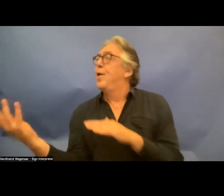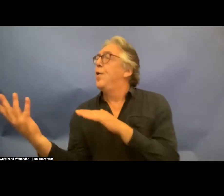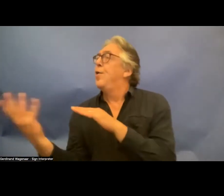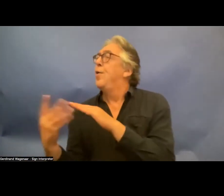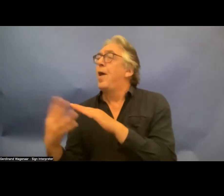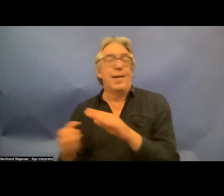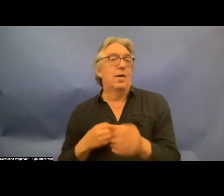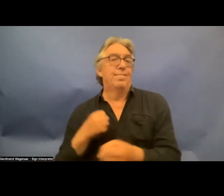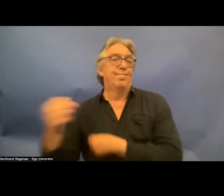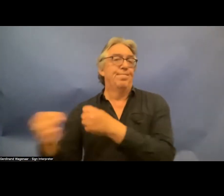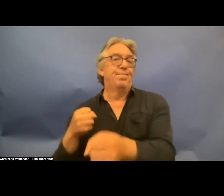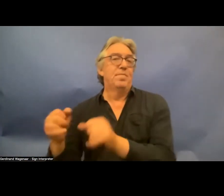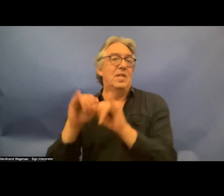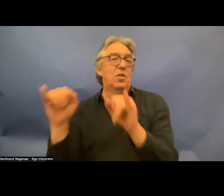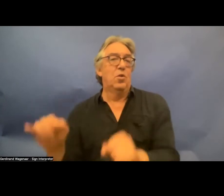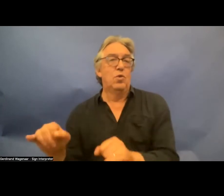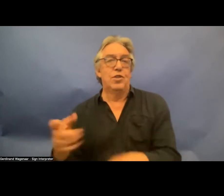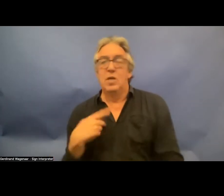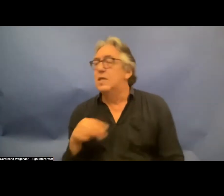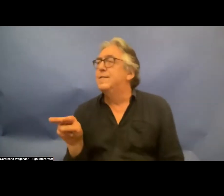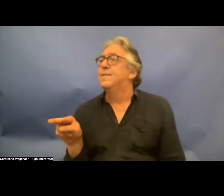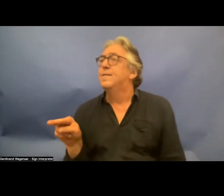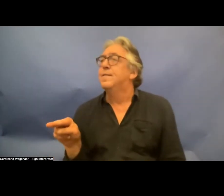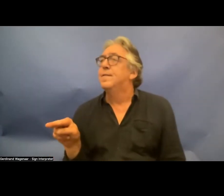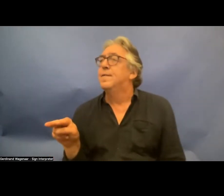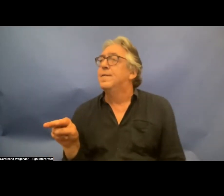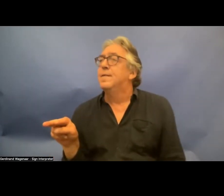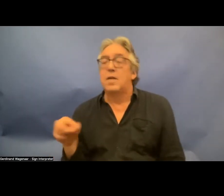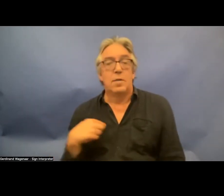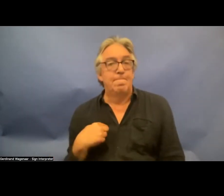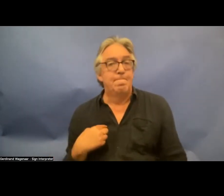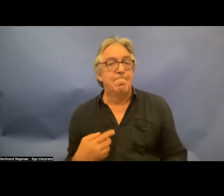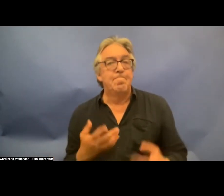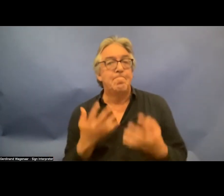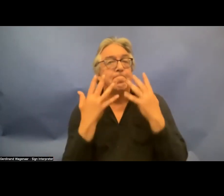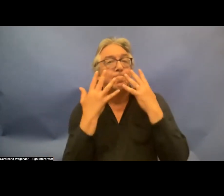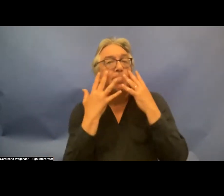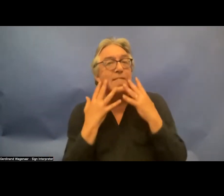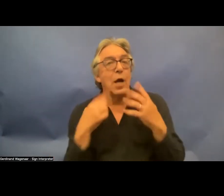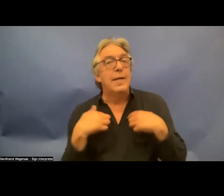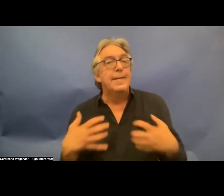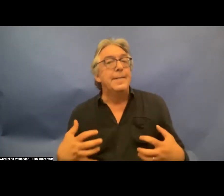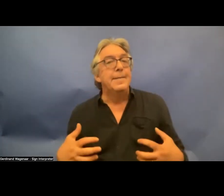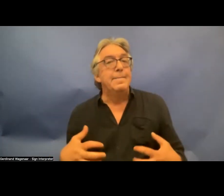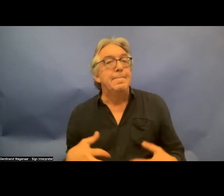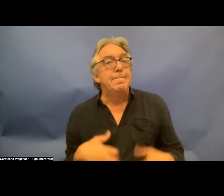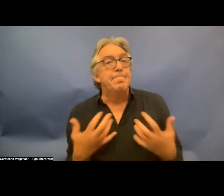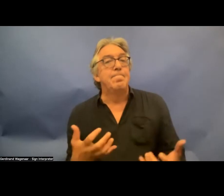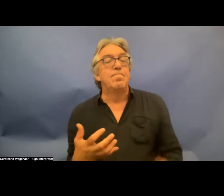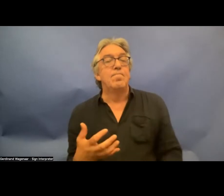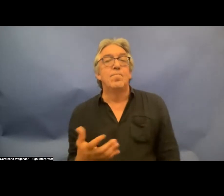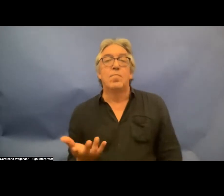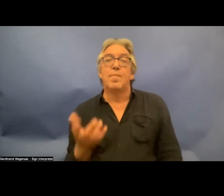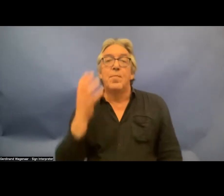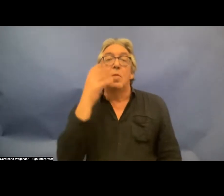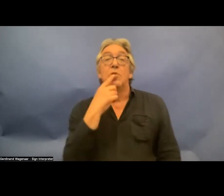was, sad to learn this and angry to learn this. Though the excuse is that, okay, it's the need of care